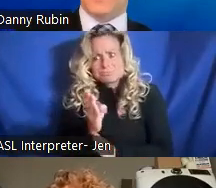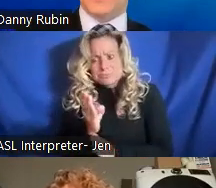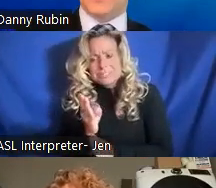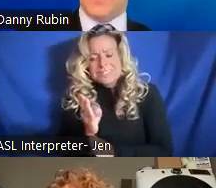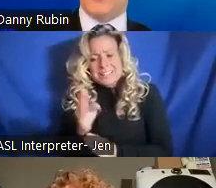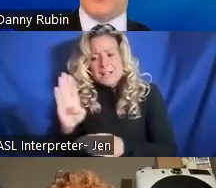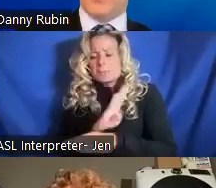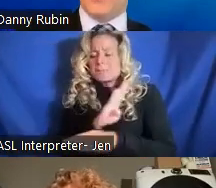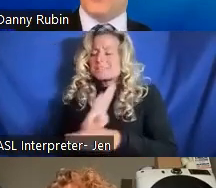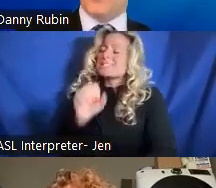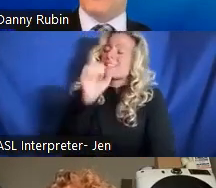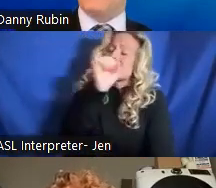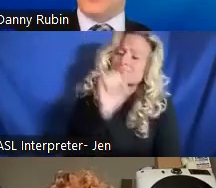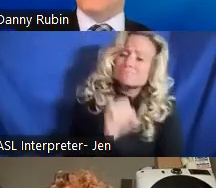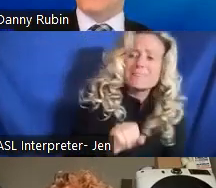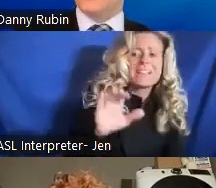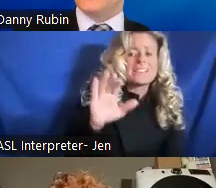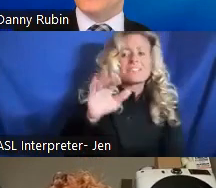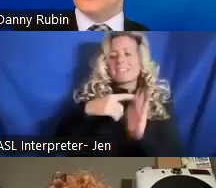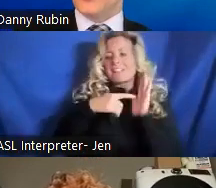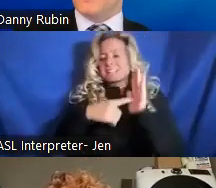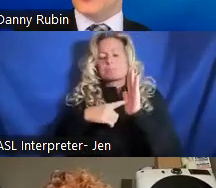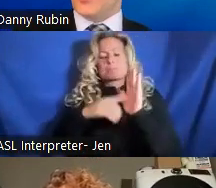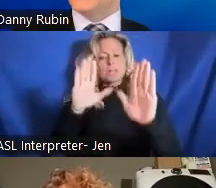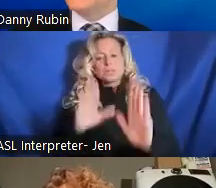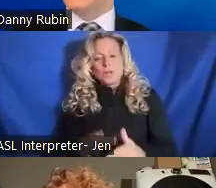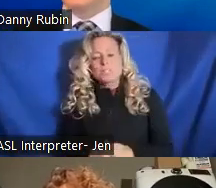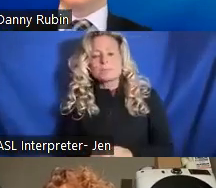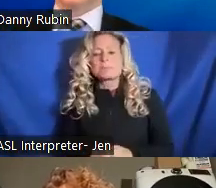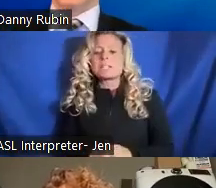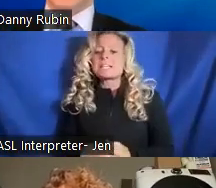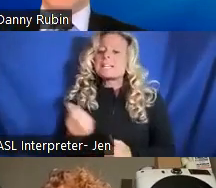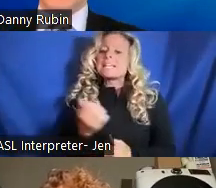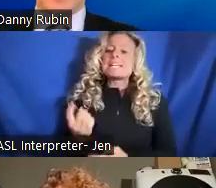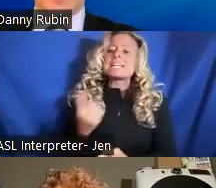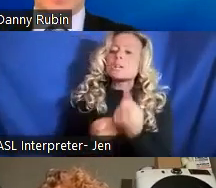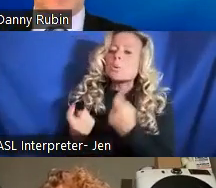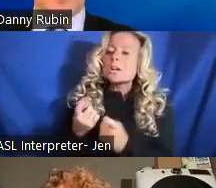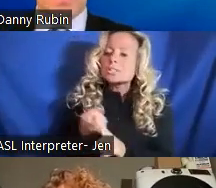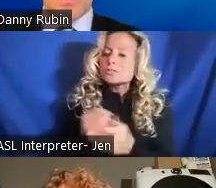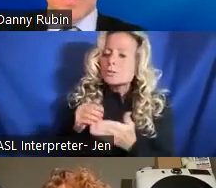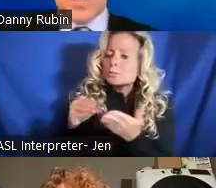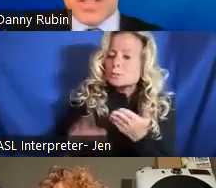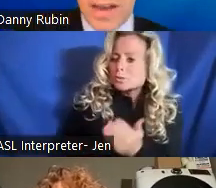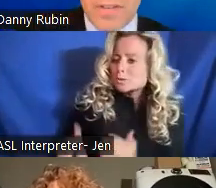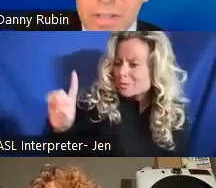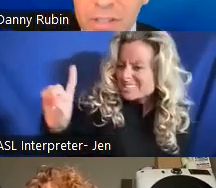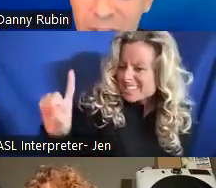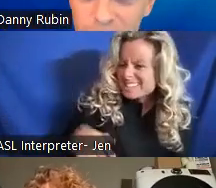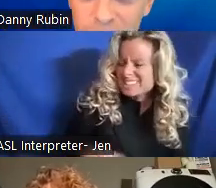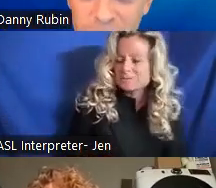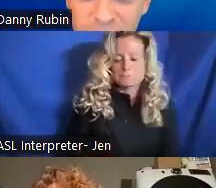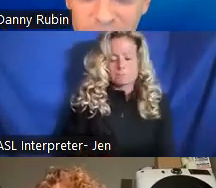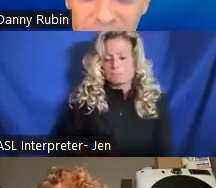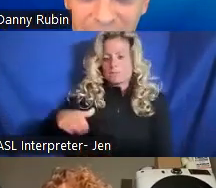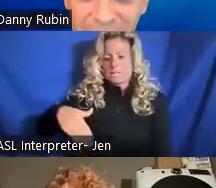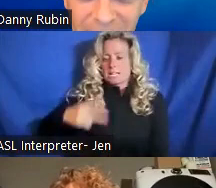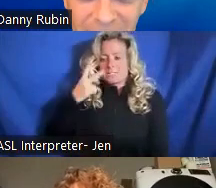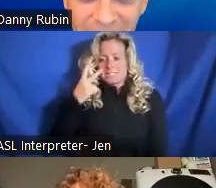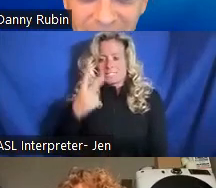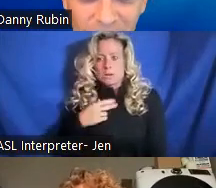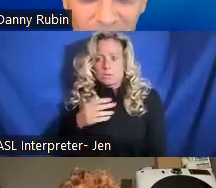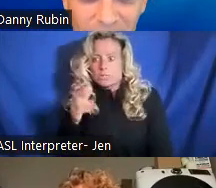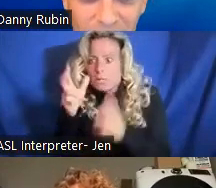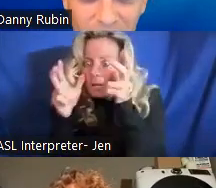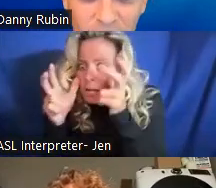fantastic. I love that example. We already have a lot of questions. Let me just jump into questions from students, okay? Absolutely. Let me just, I haven't even, I was listening so